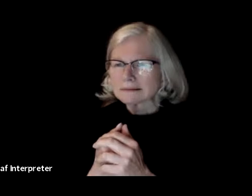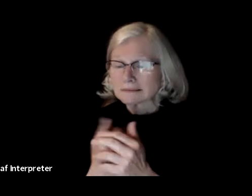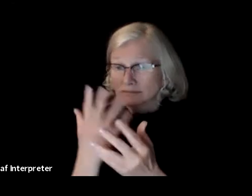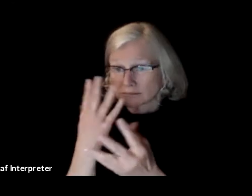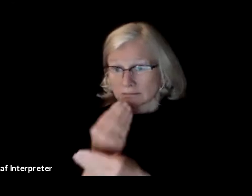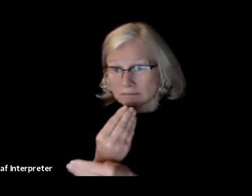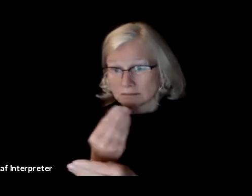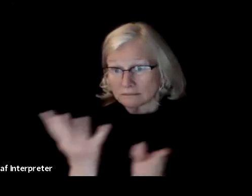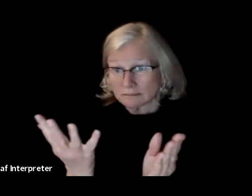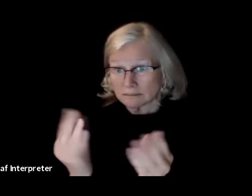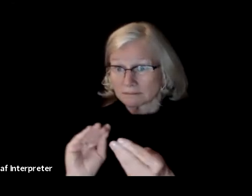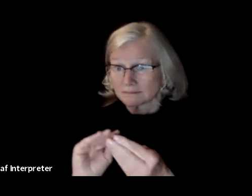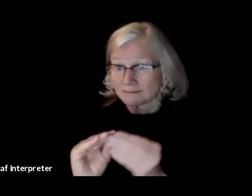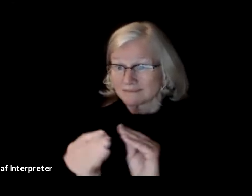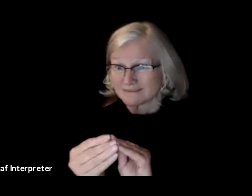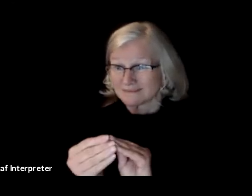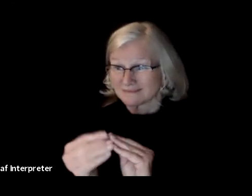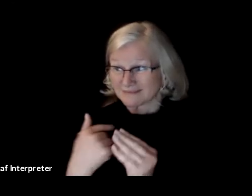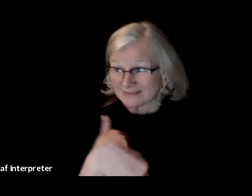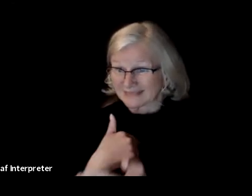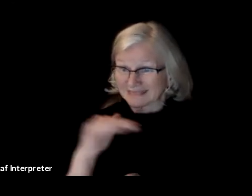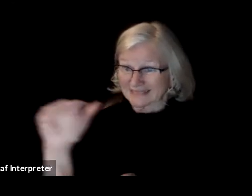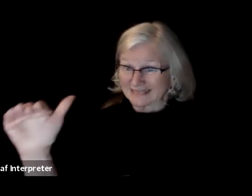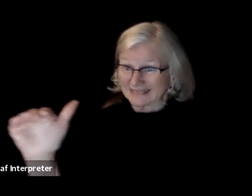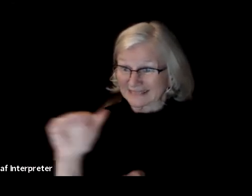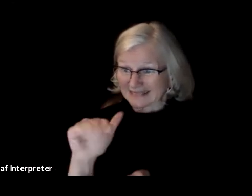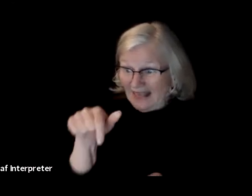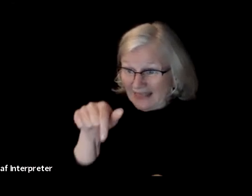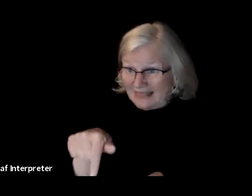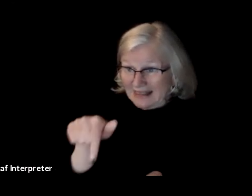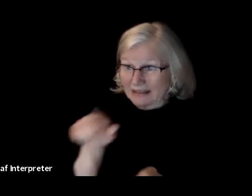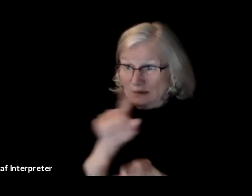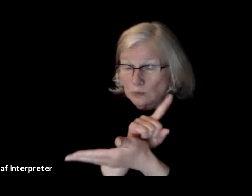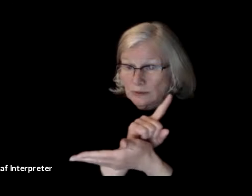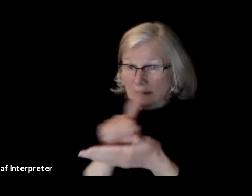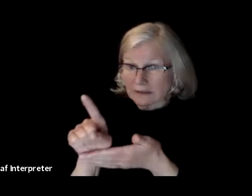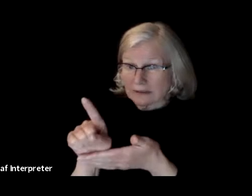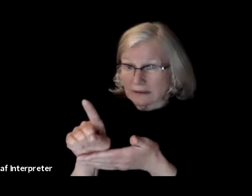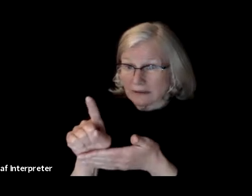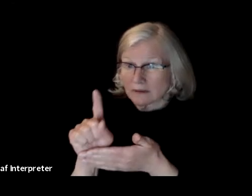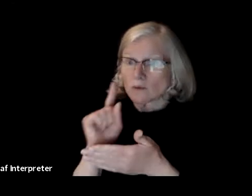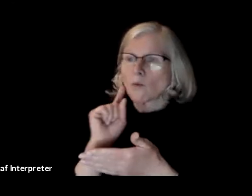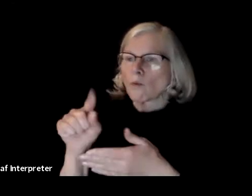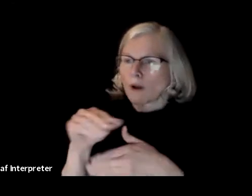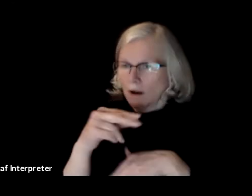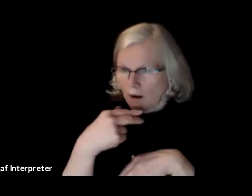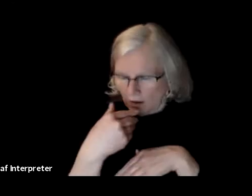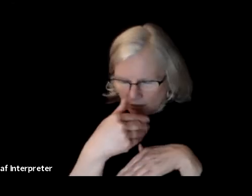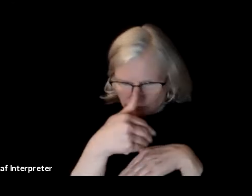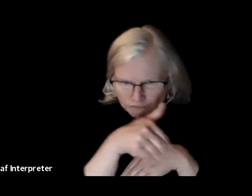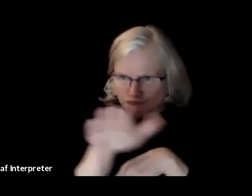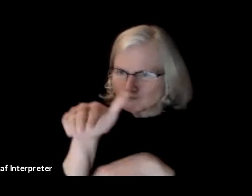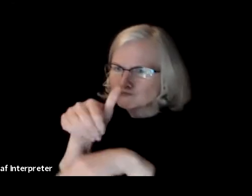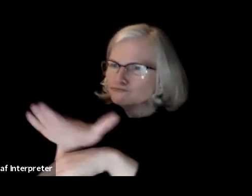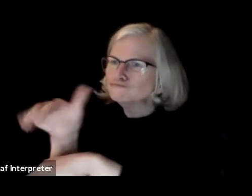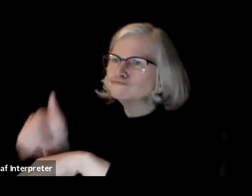were allocated this week that will be shipped for next week, we have not achieved that vaccine nirvana.